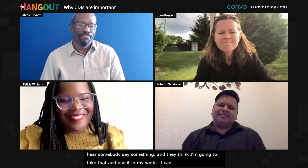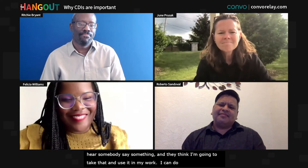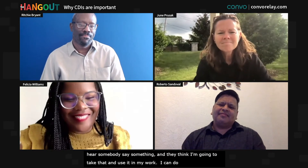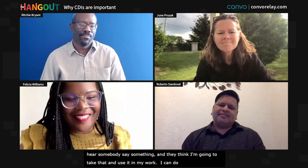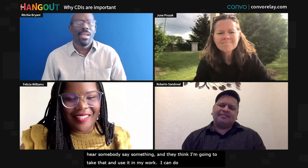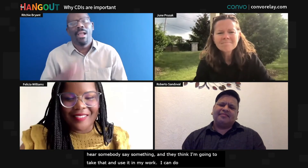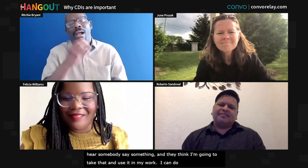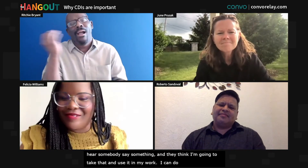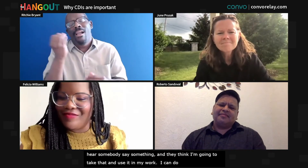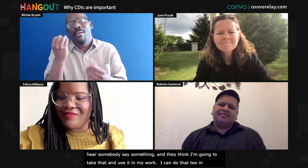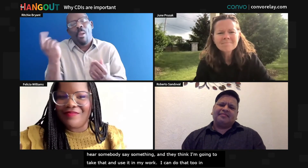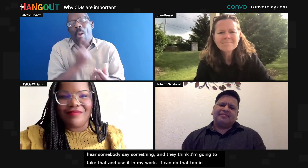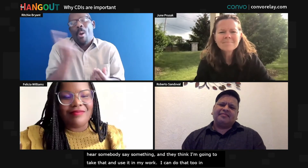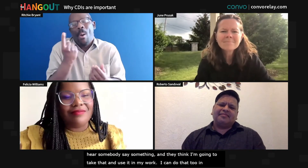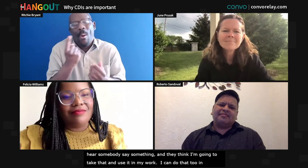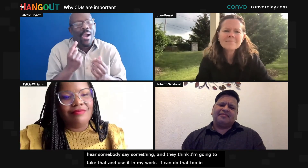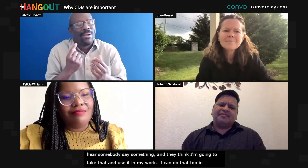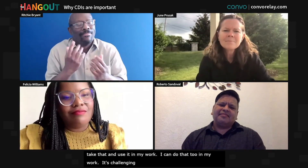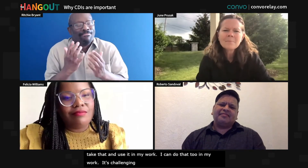fun. Yes.